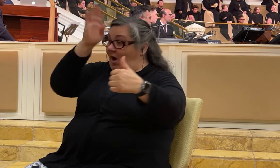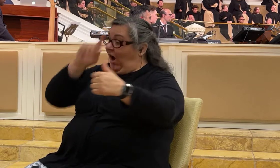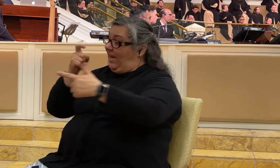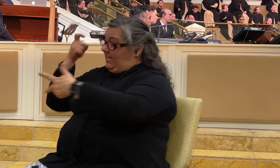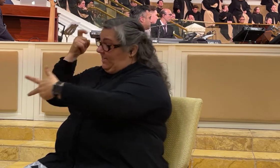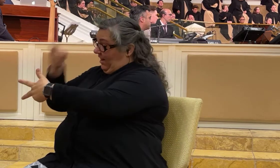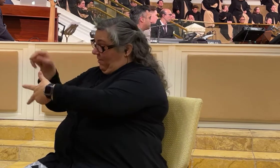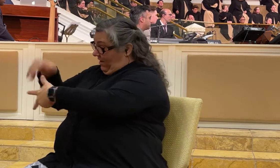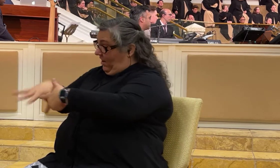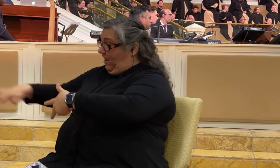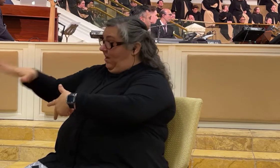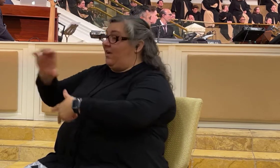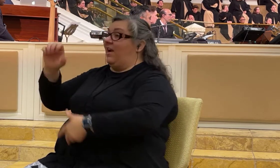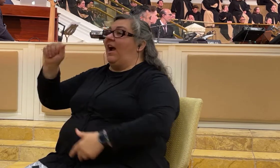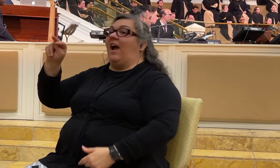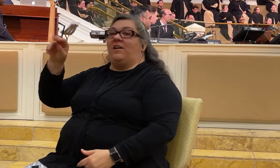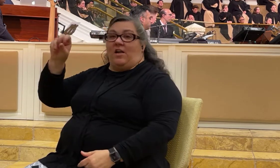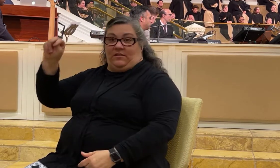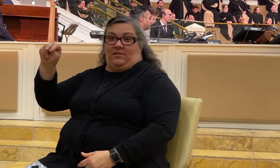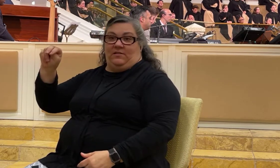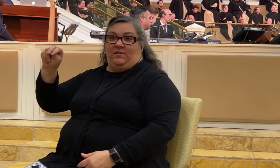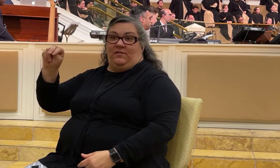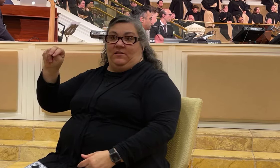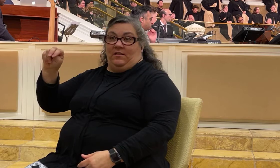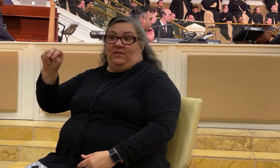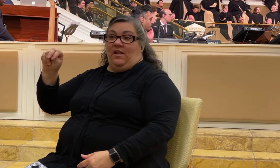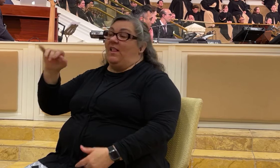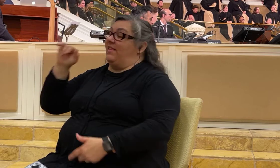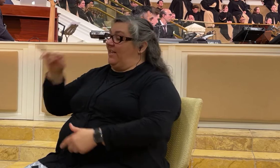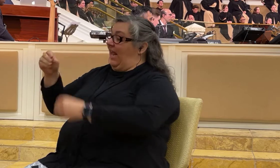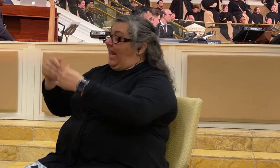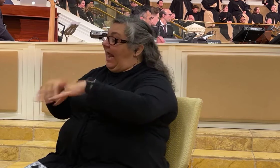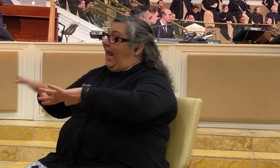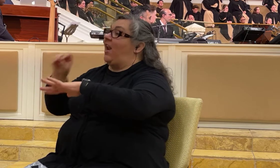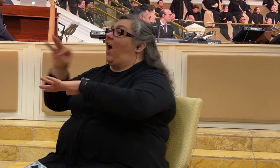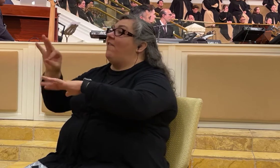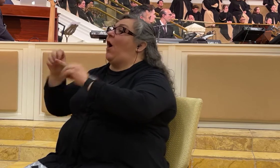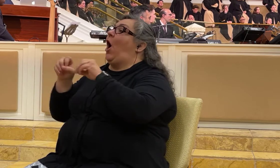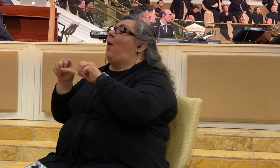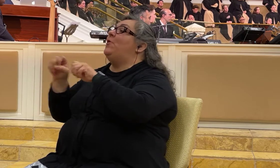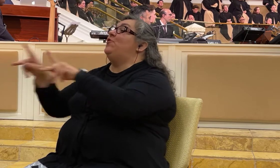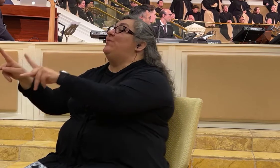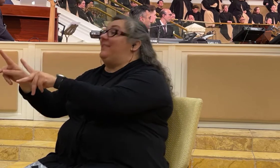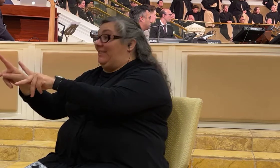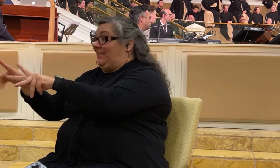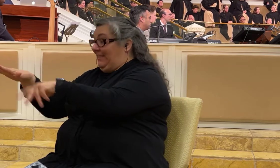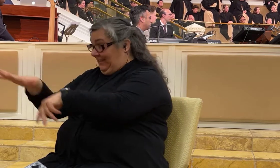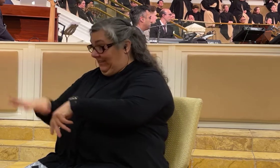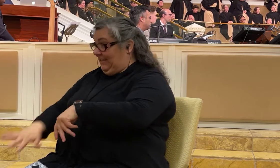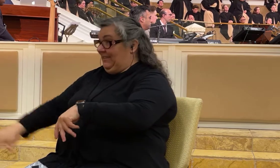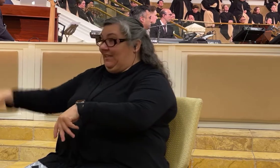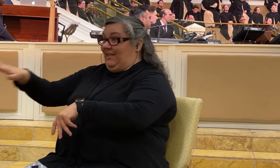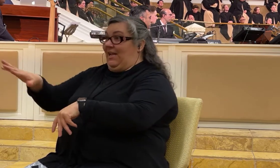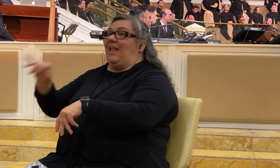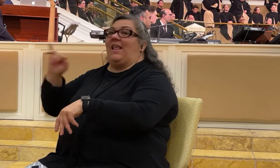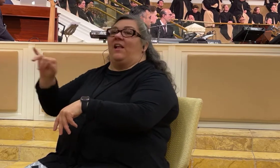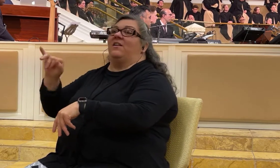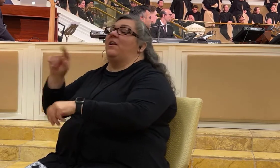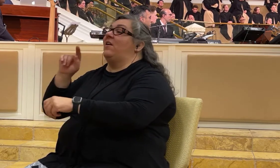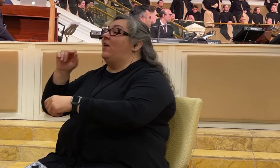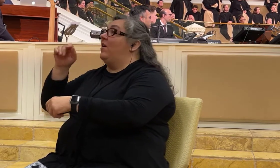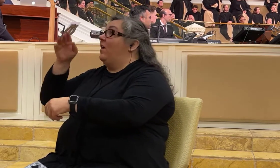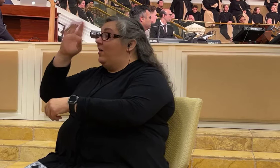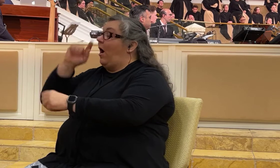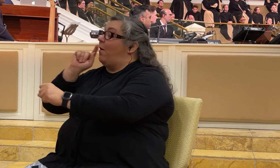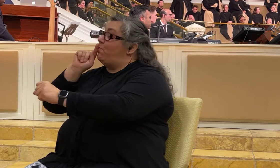gave him is Canaan. This is the land of opportunity. It's the place of the promises to